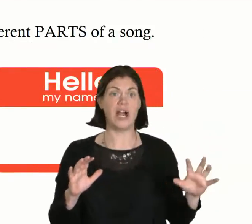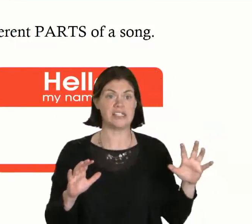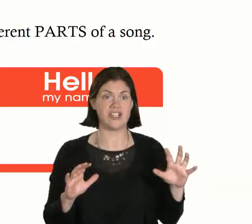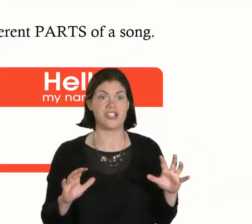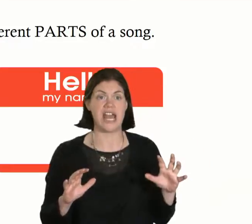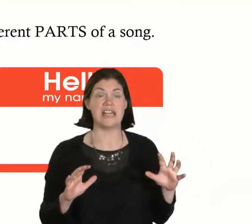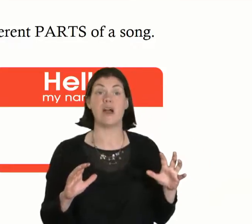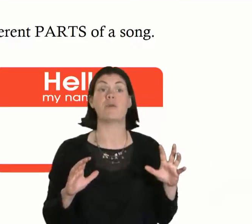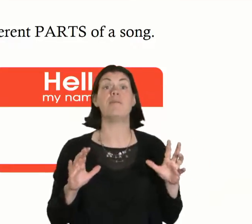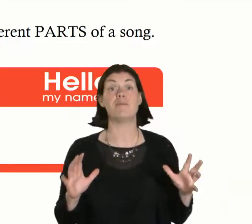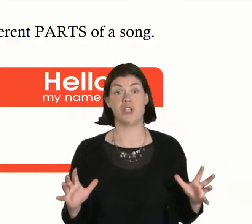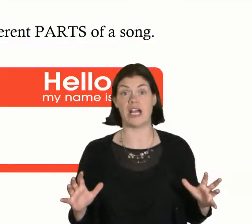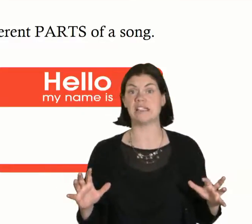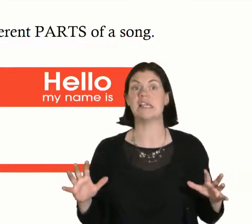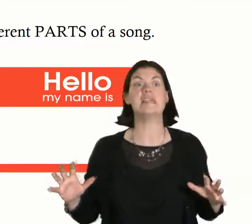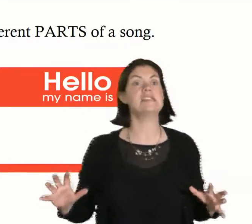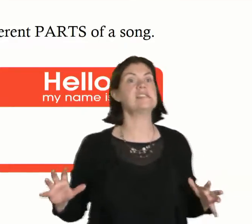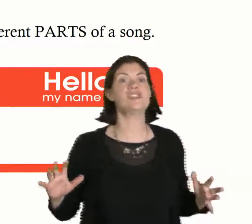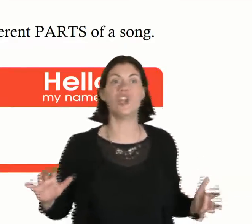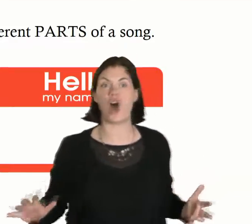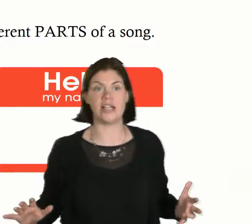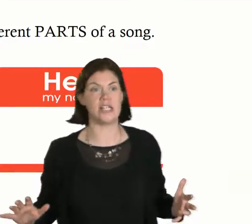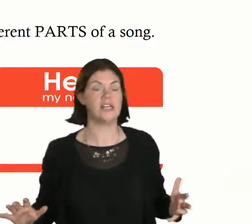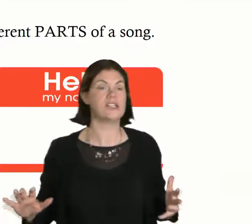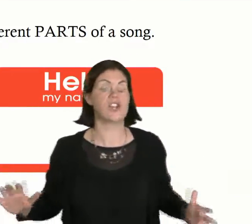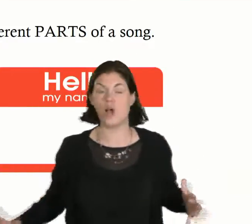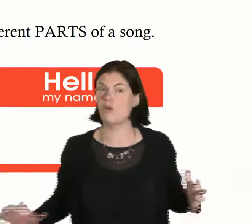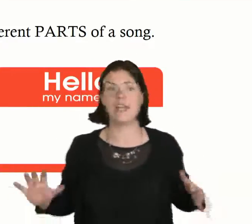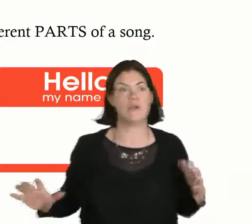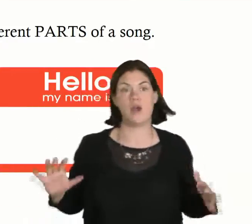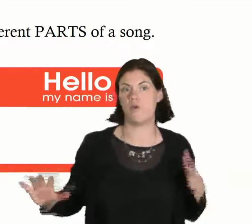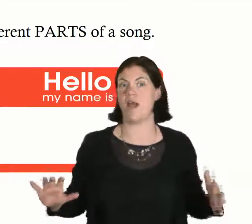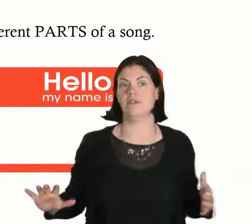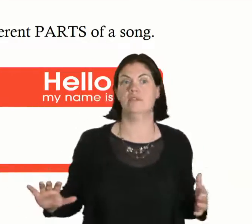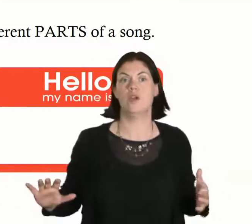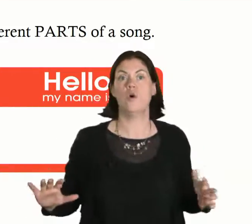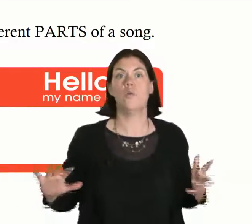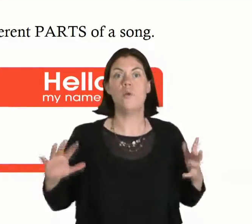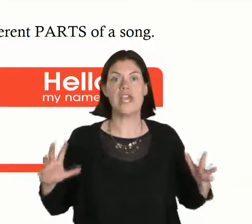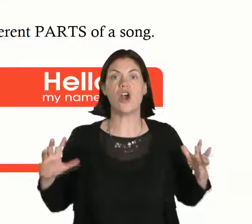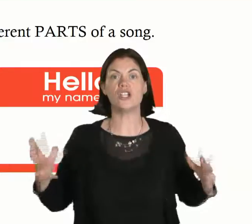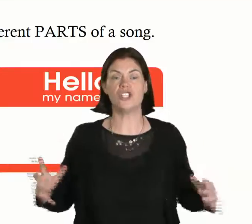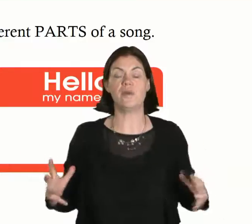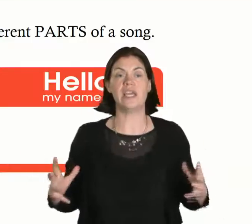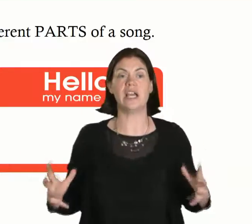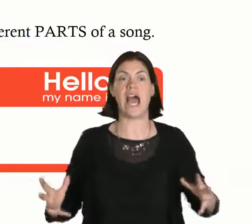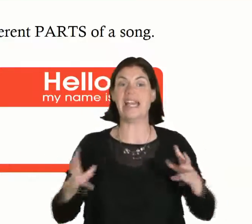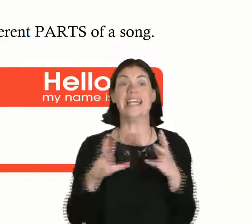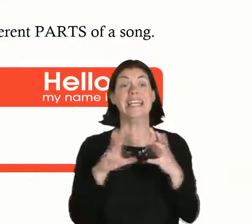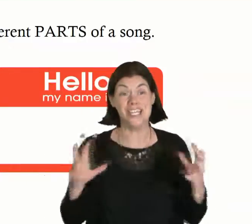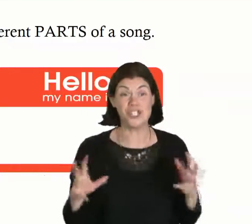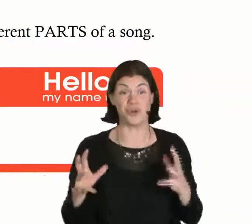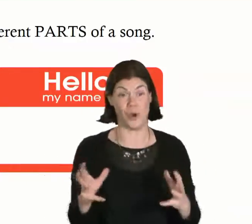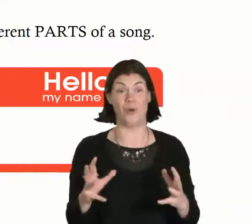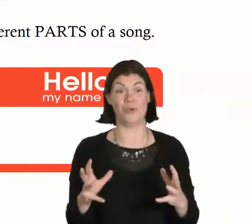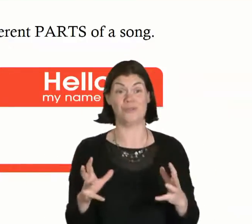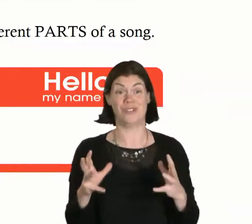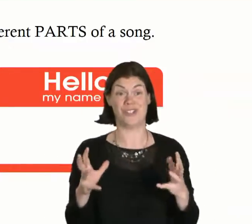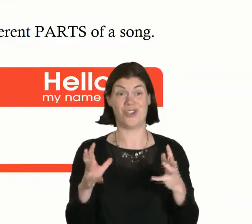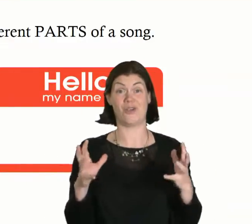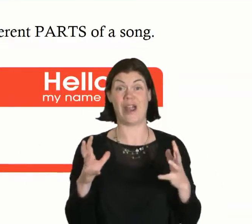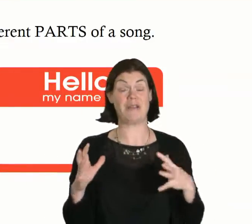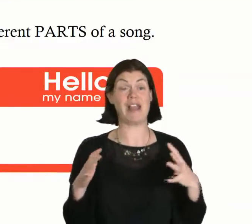that you guys understand. Now remember, you guys, this is not Songwriting 101. We are doing an